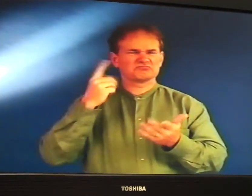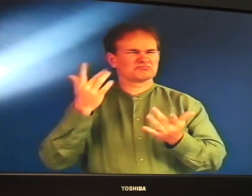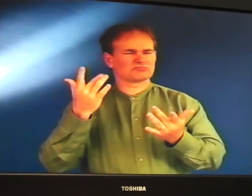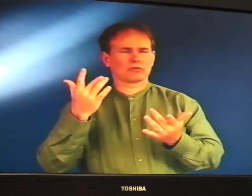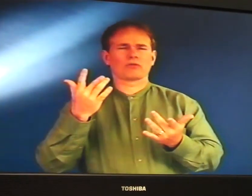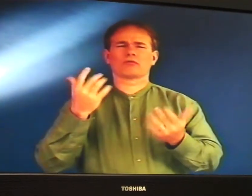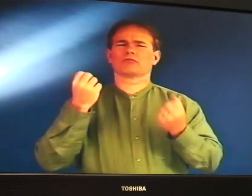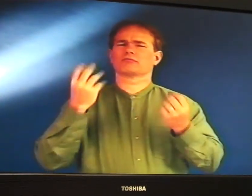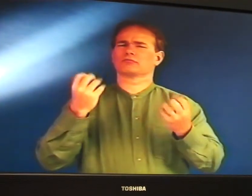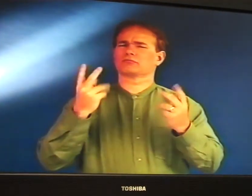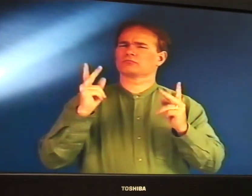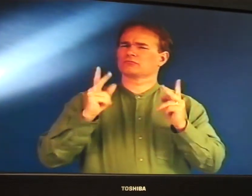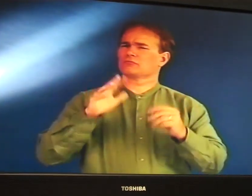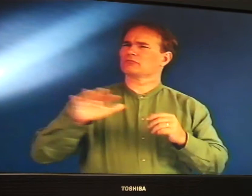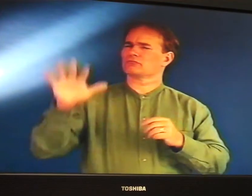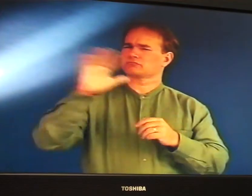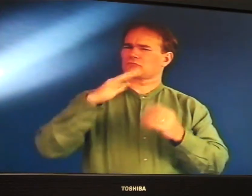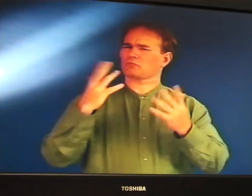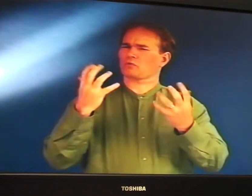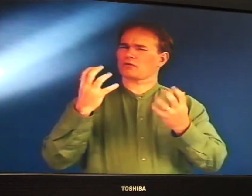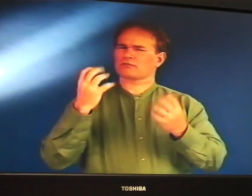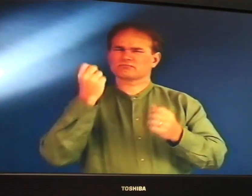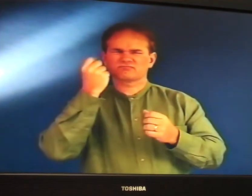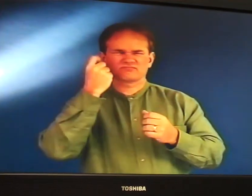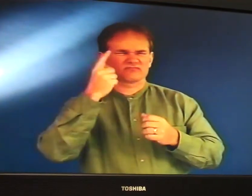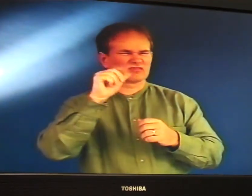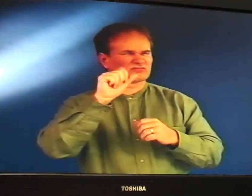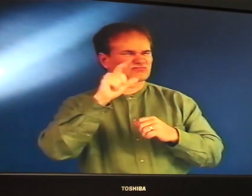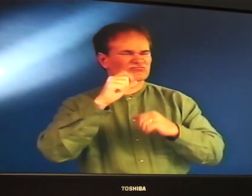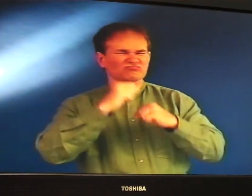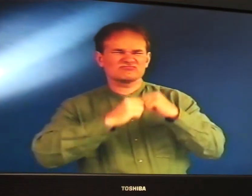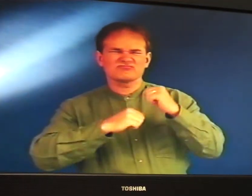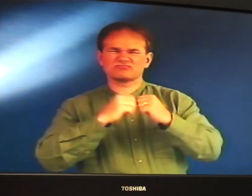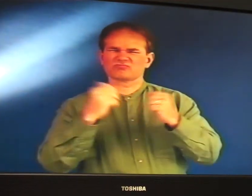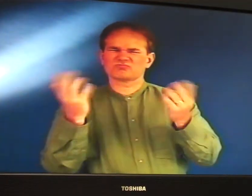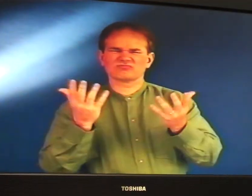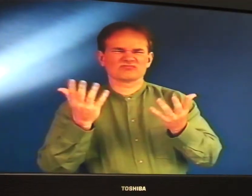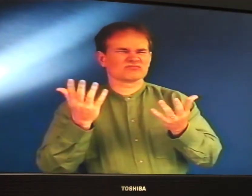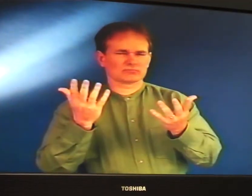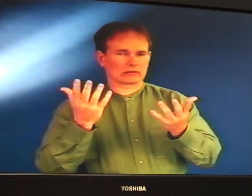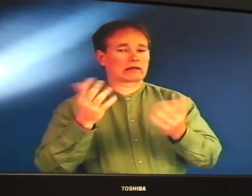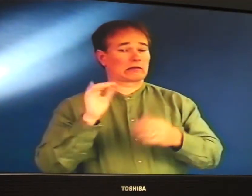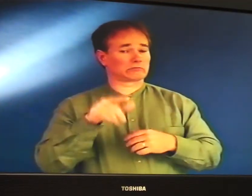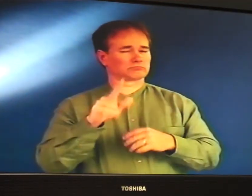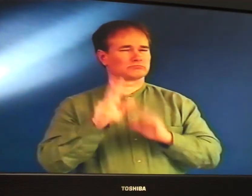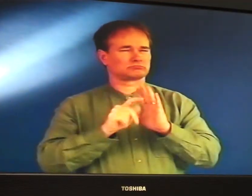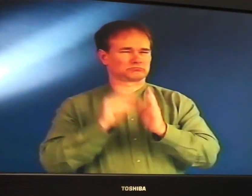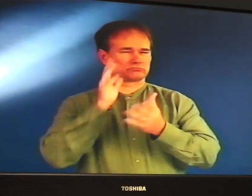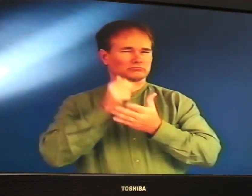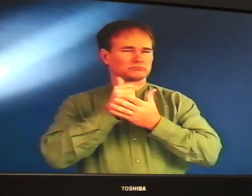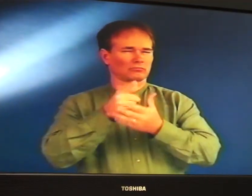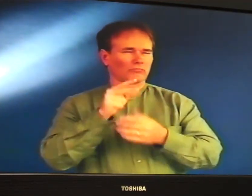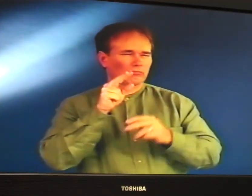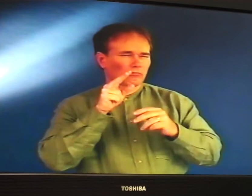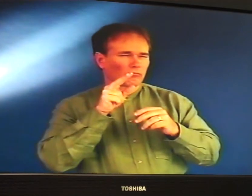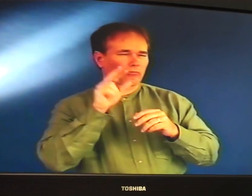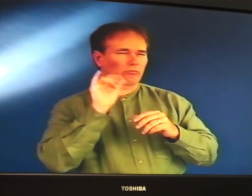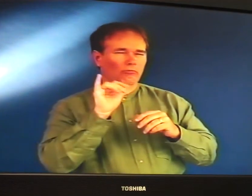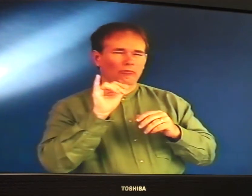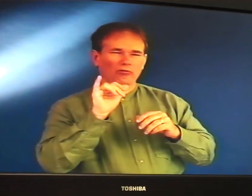Now you're wondering what is this videotape for? Many people want to understand the ASL structure. So this videotape will help